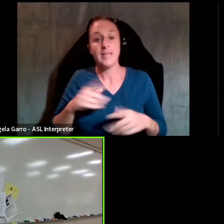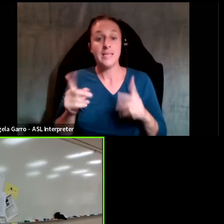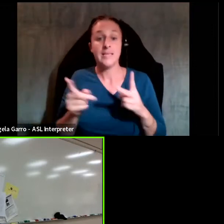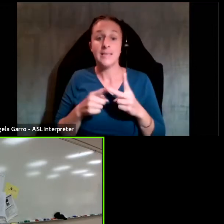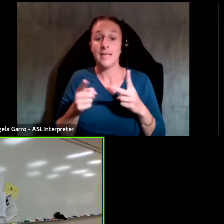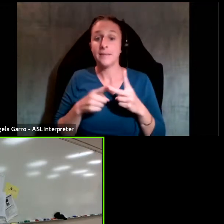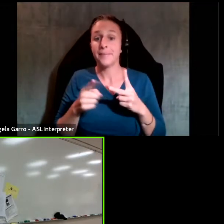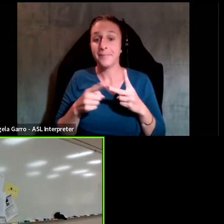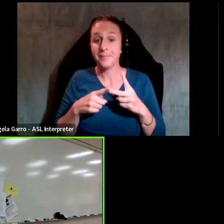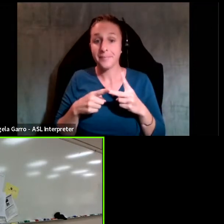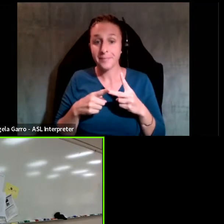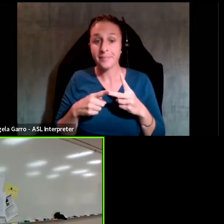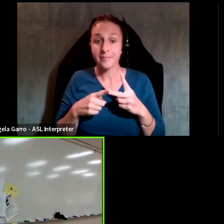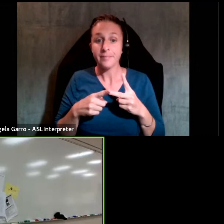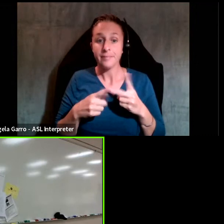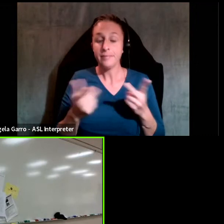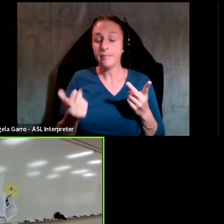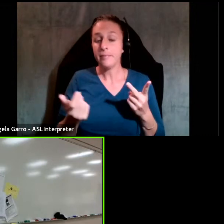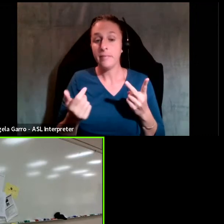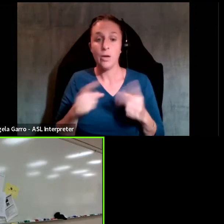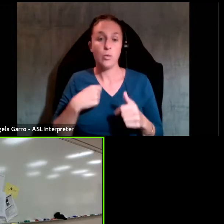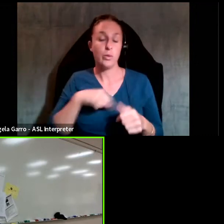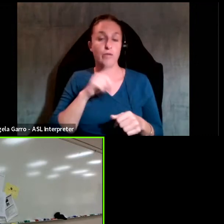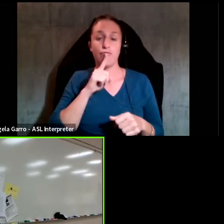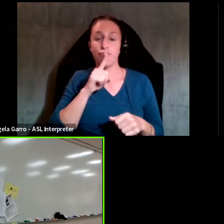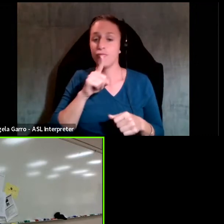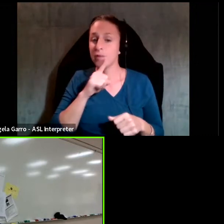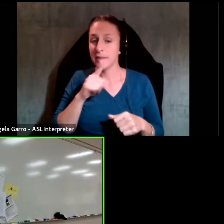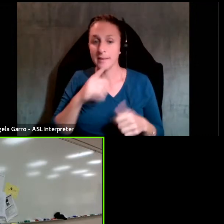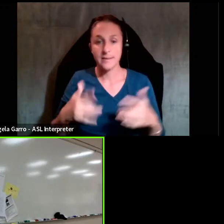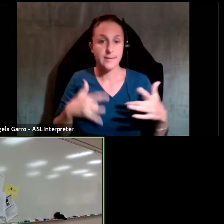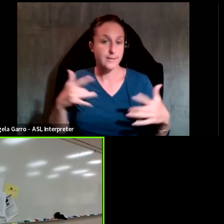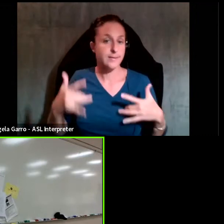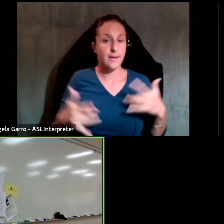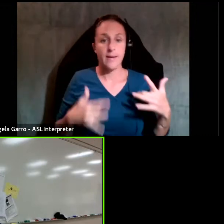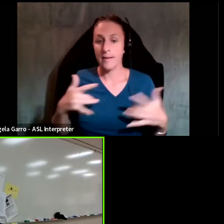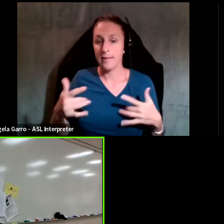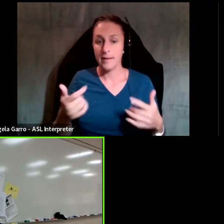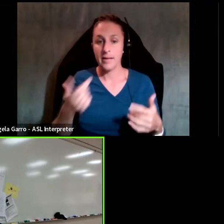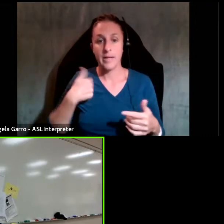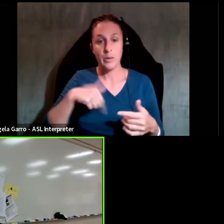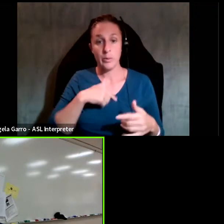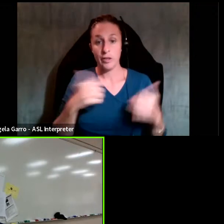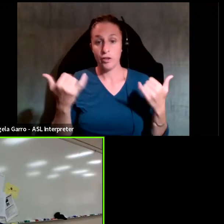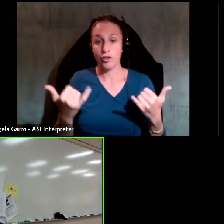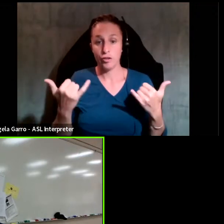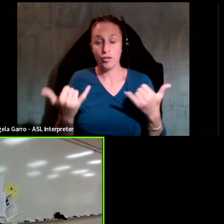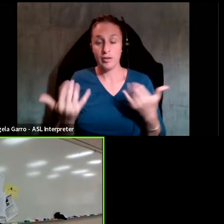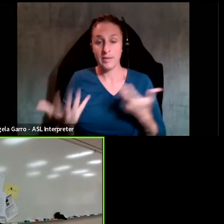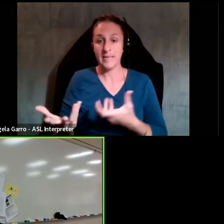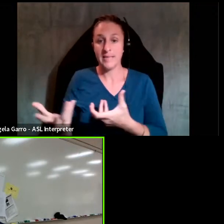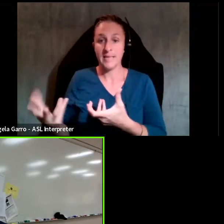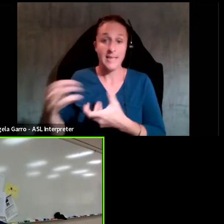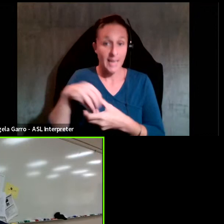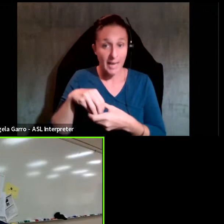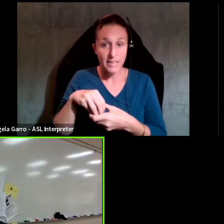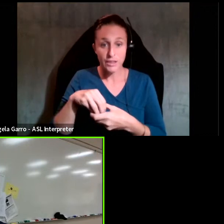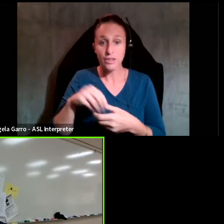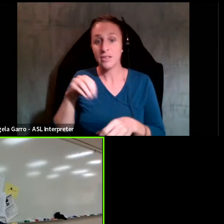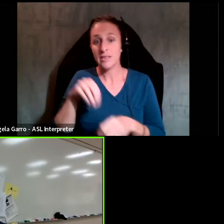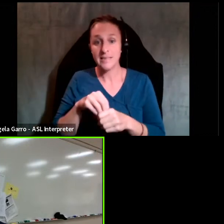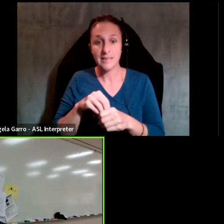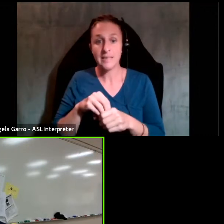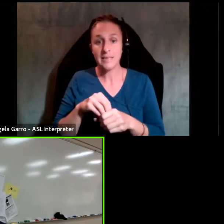say is we're very excited. We are currently engaged in an internal